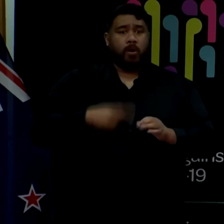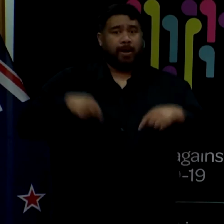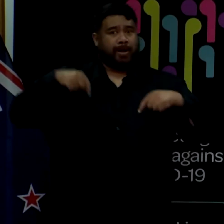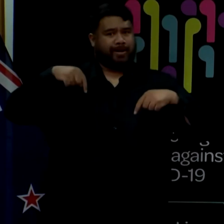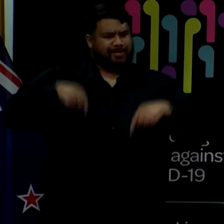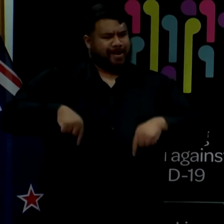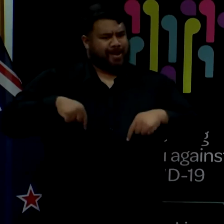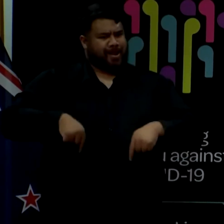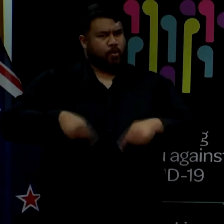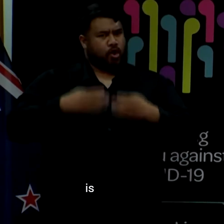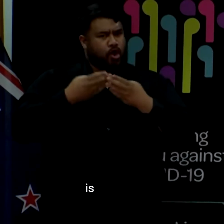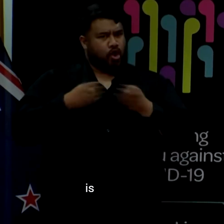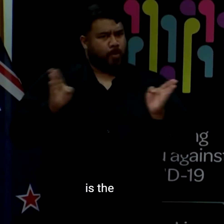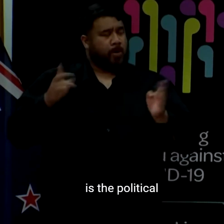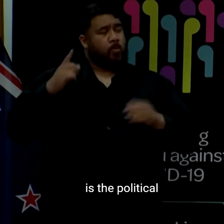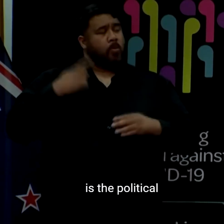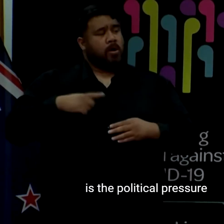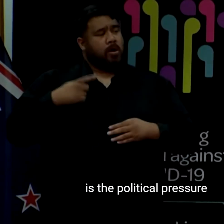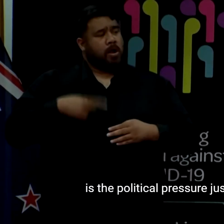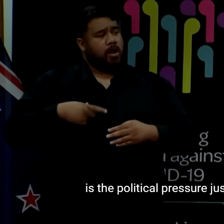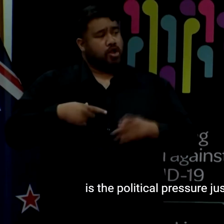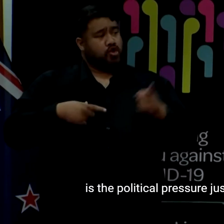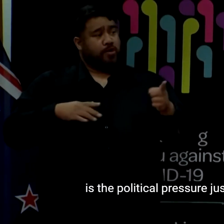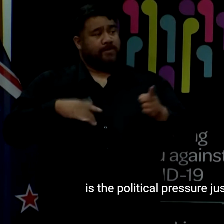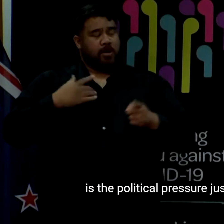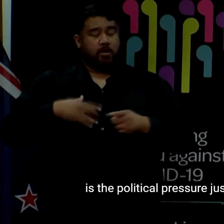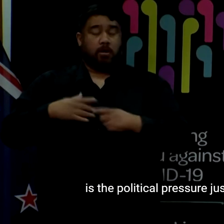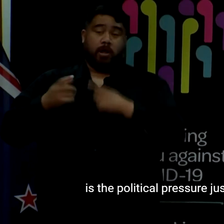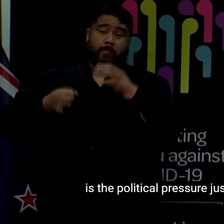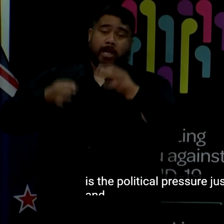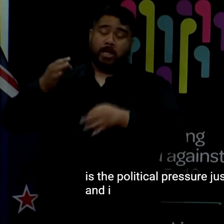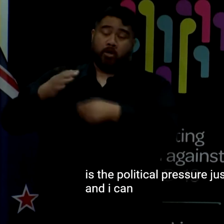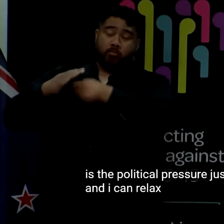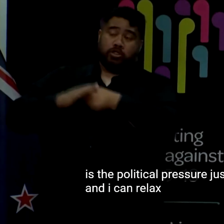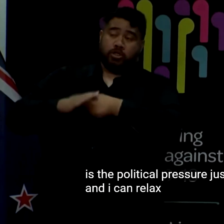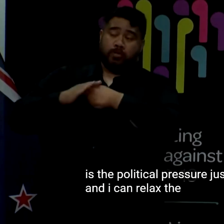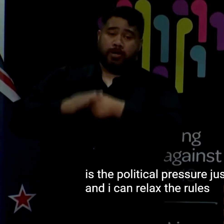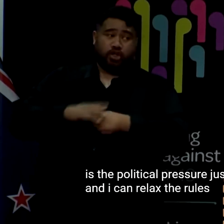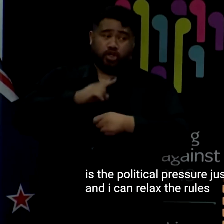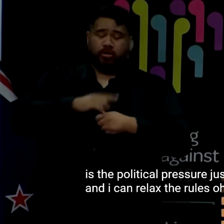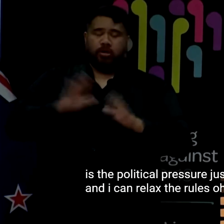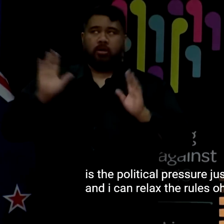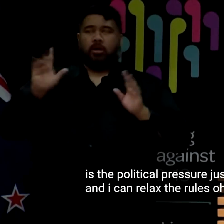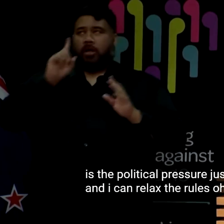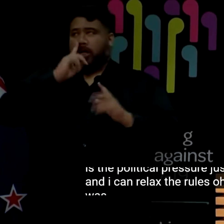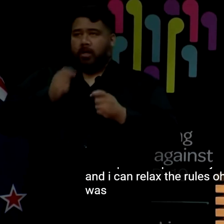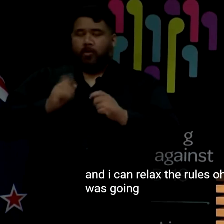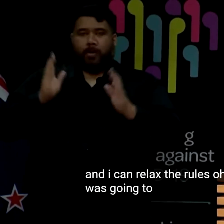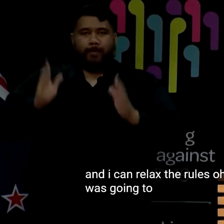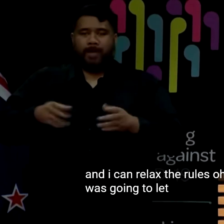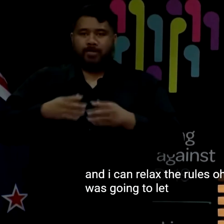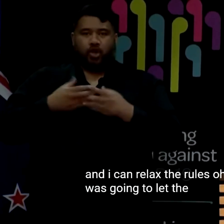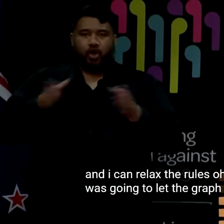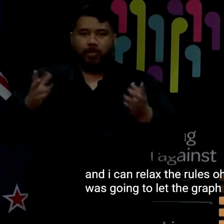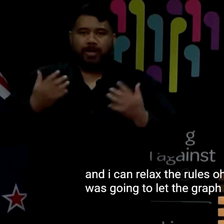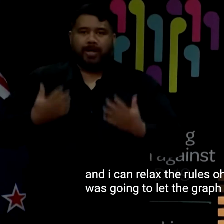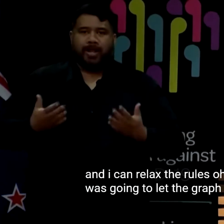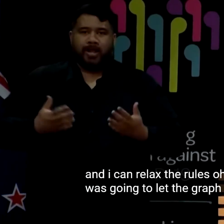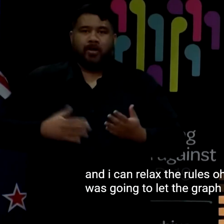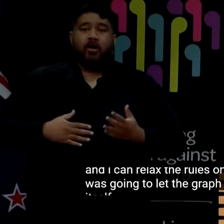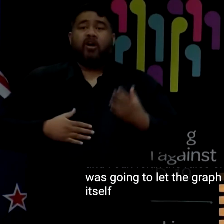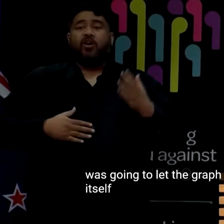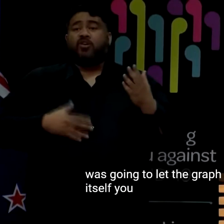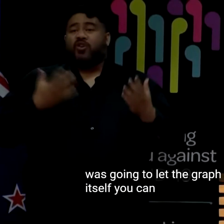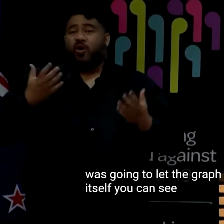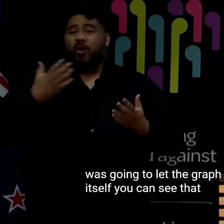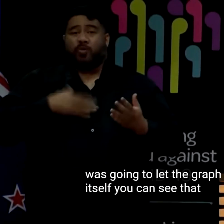Why open up now? Because is the political pressure just too great to open up and relax the rules? Oh, firstly, I was going to let the graph